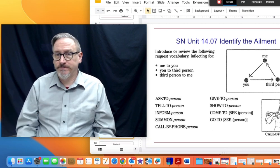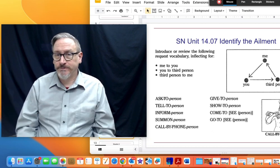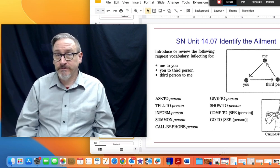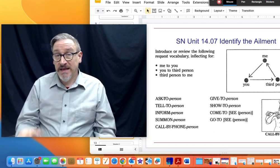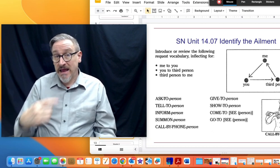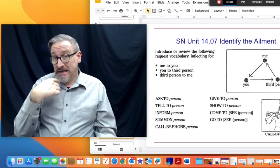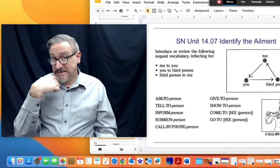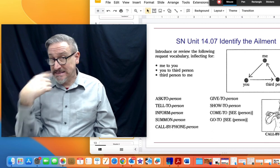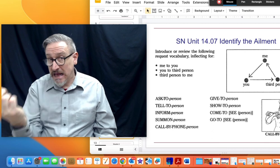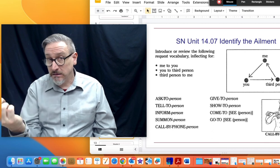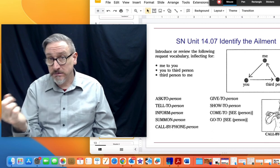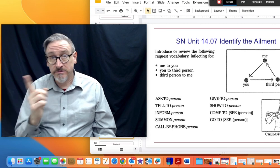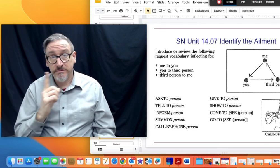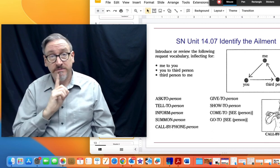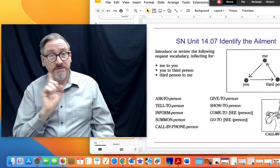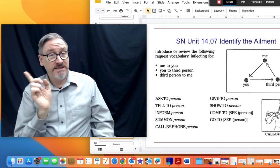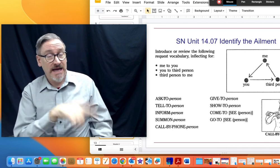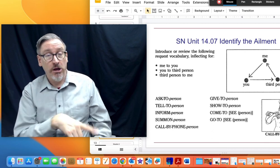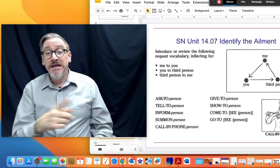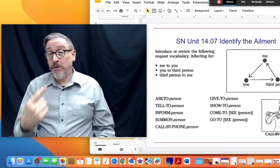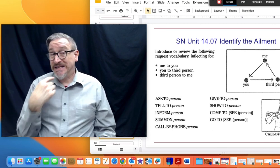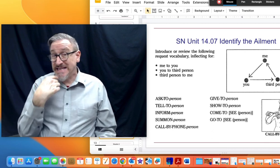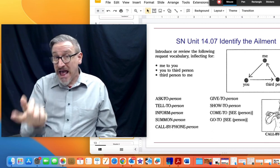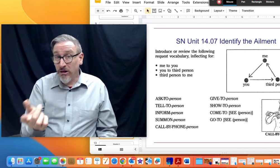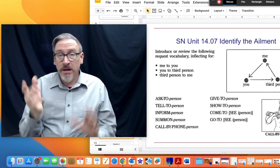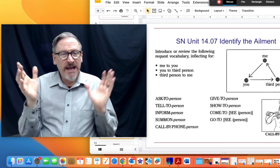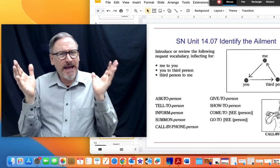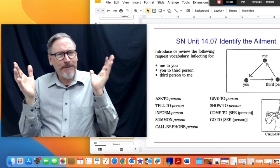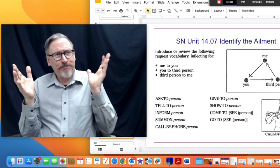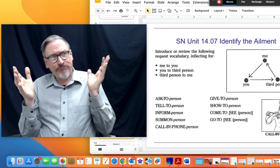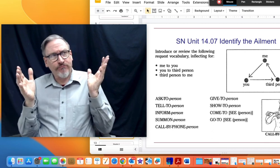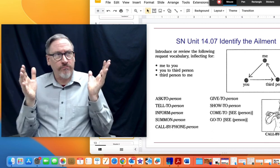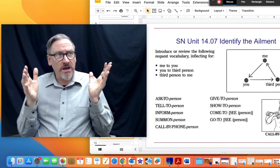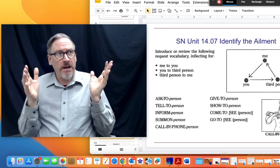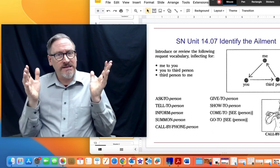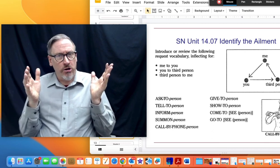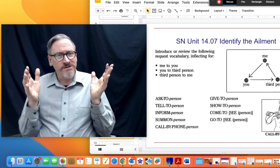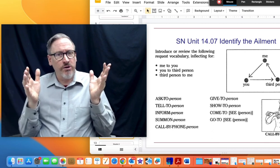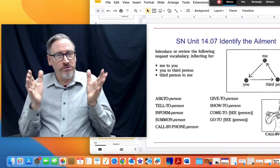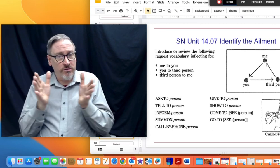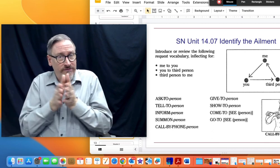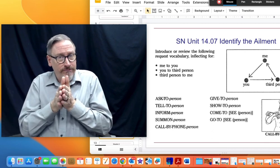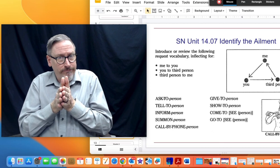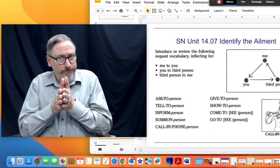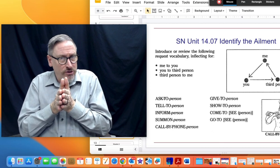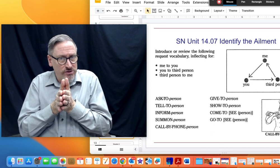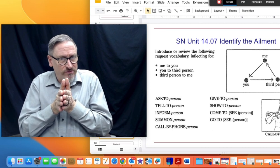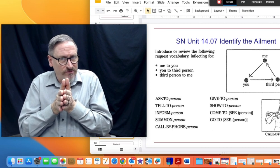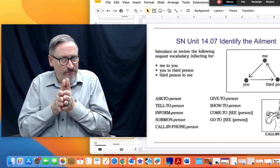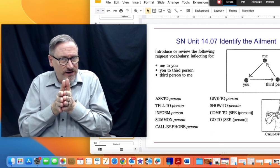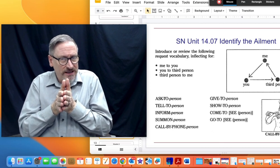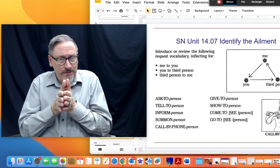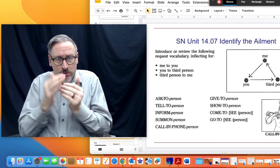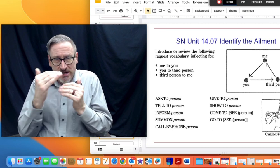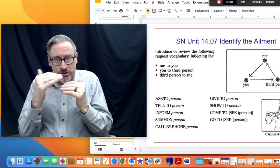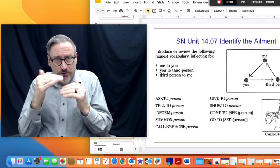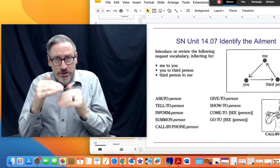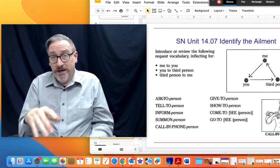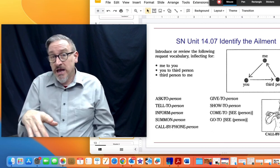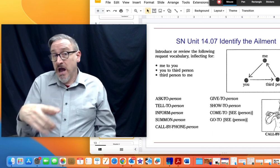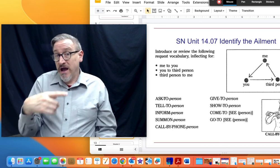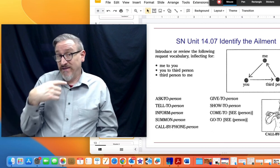orientation. Tell. Now with tell, it's also sort of, there's very limited ways